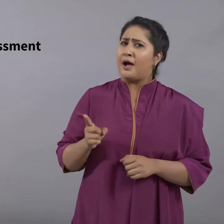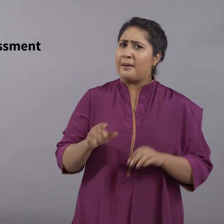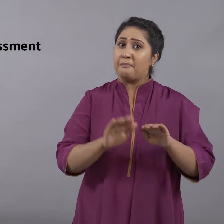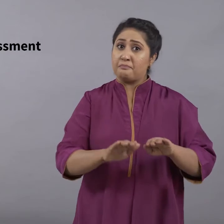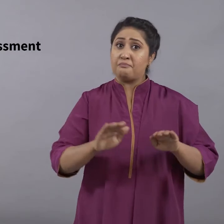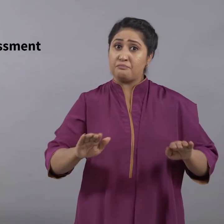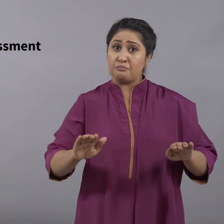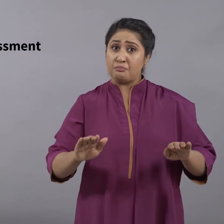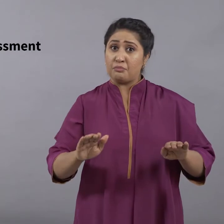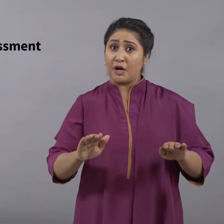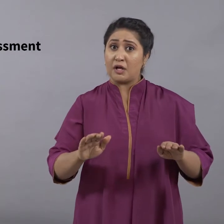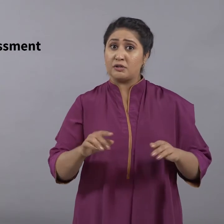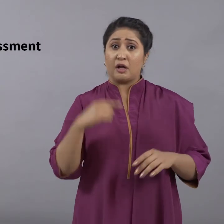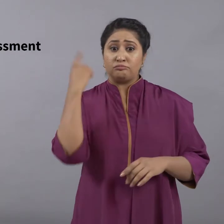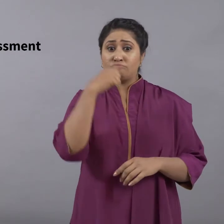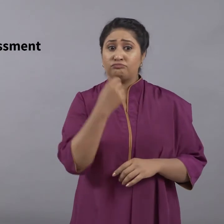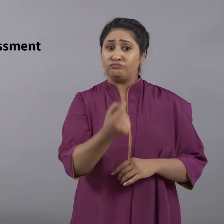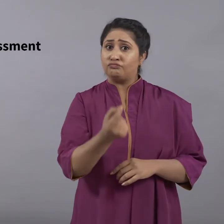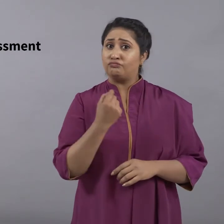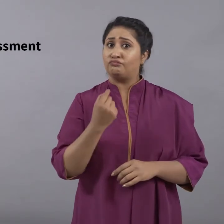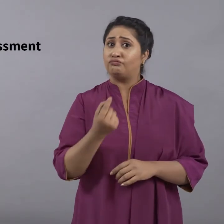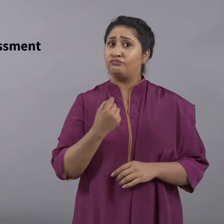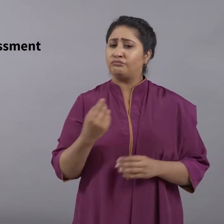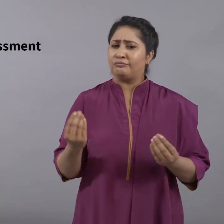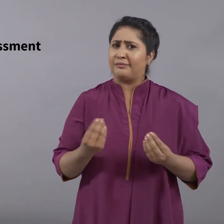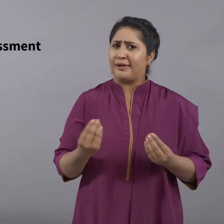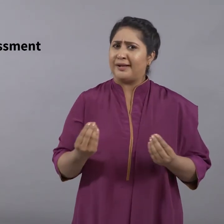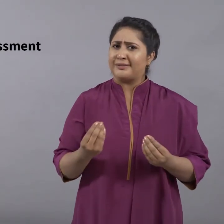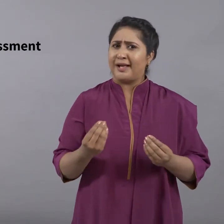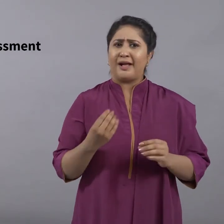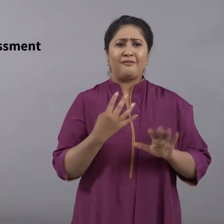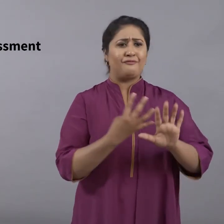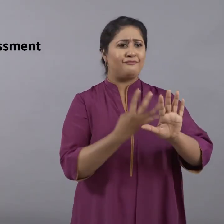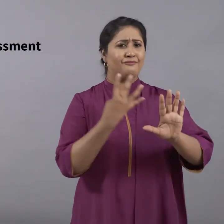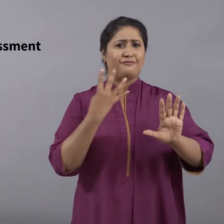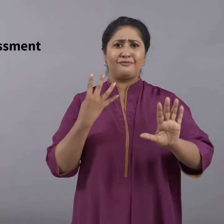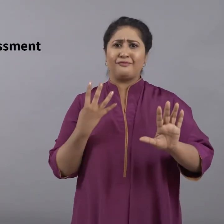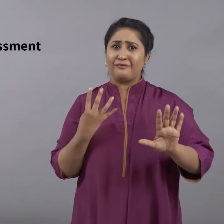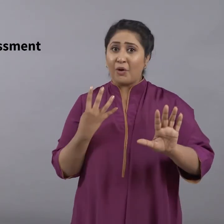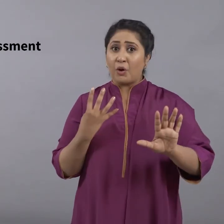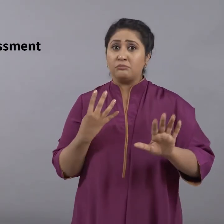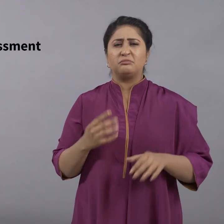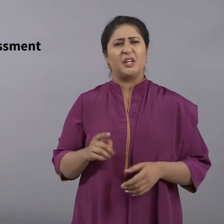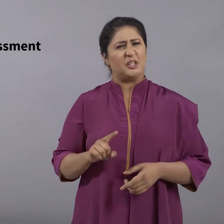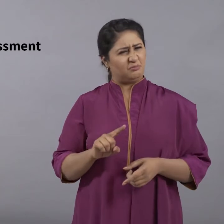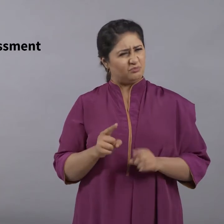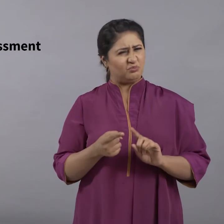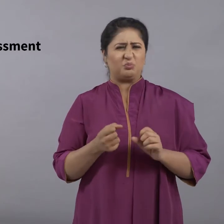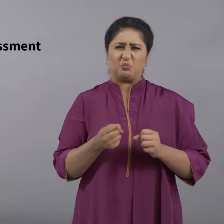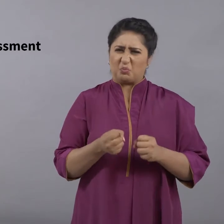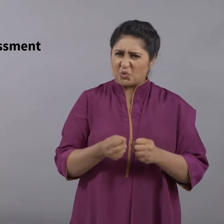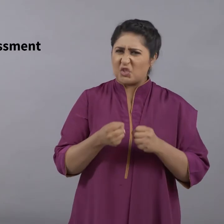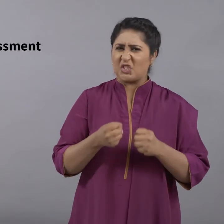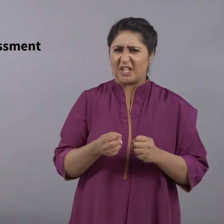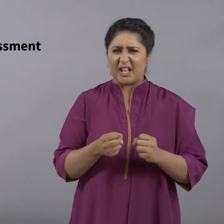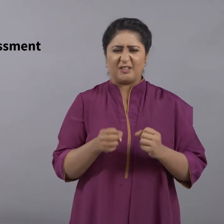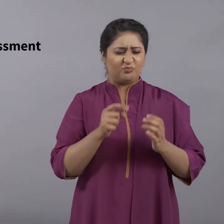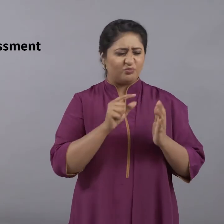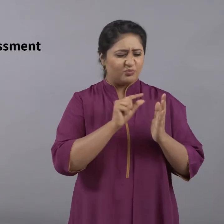If the student can recognize 4 out of 5 small letters, but is struggling with reading